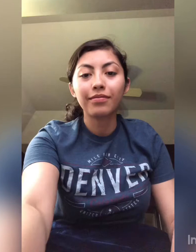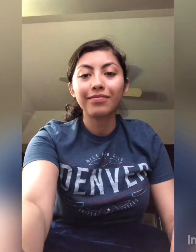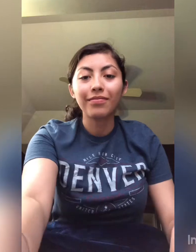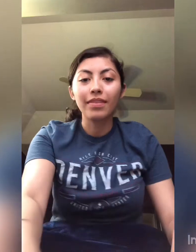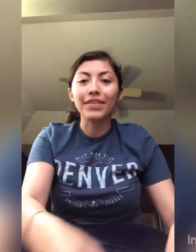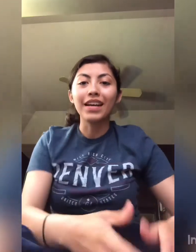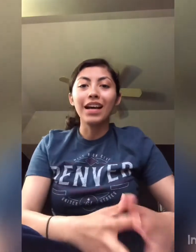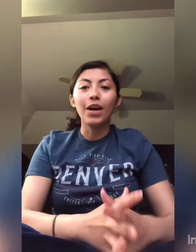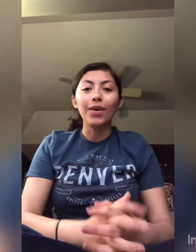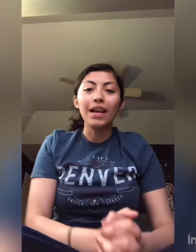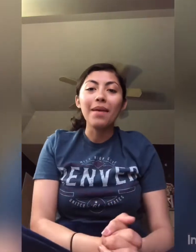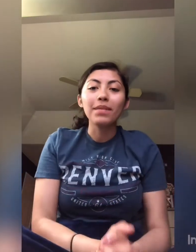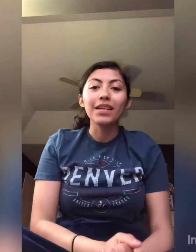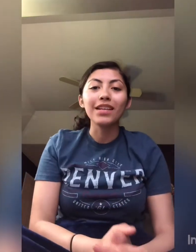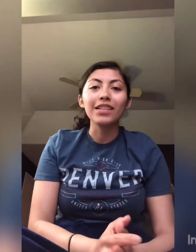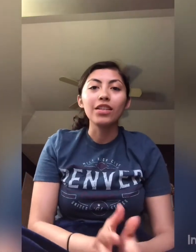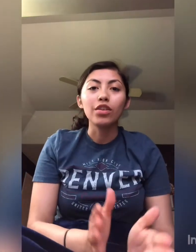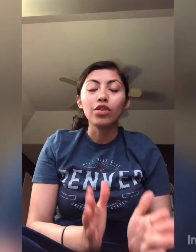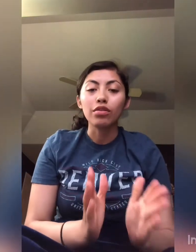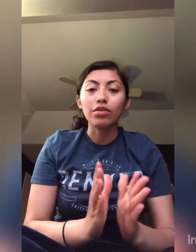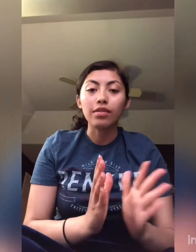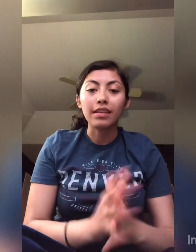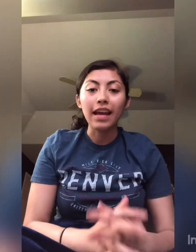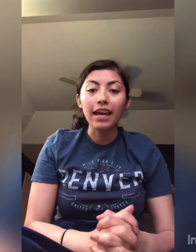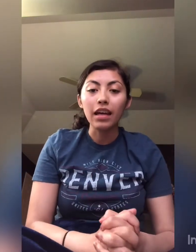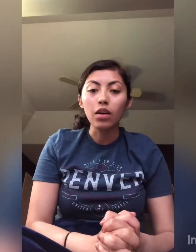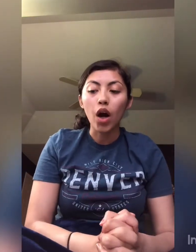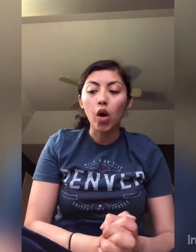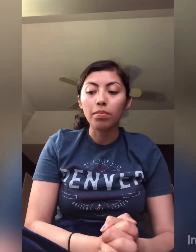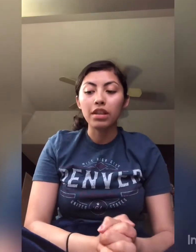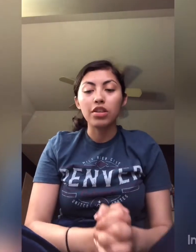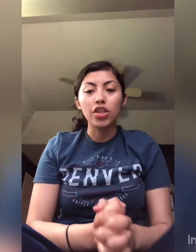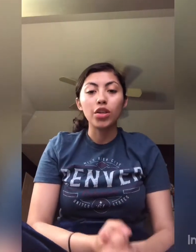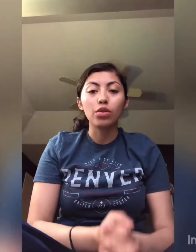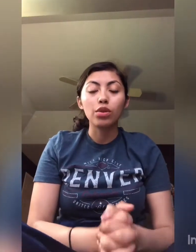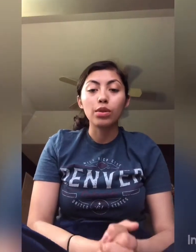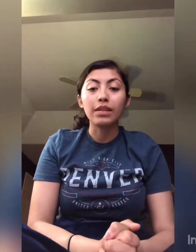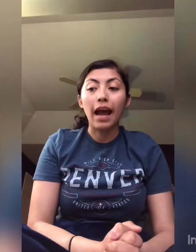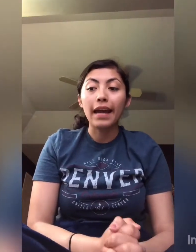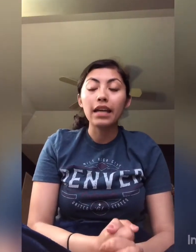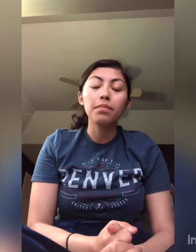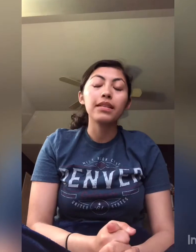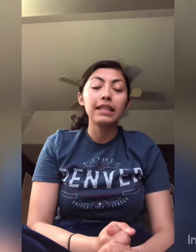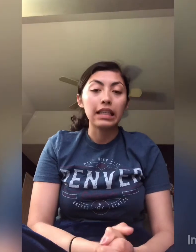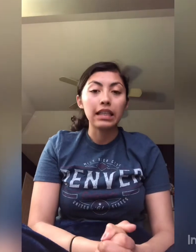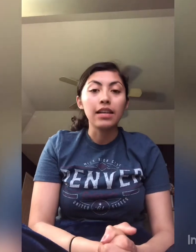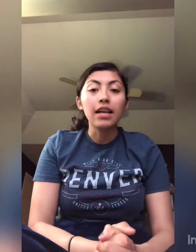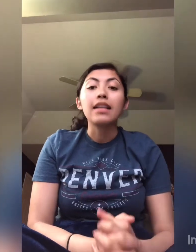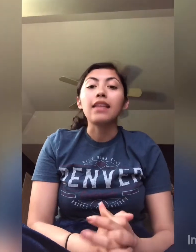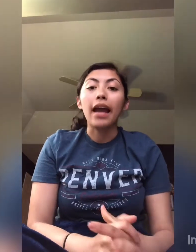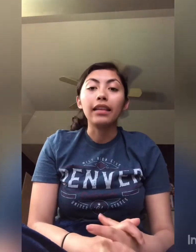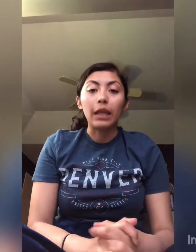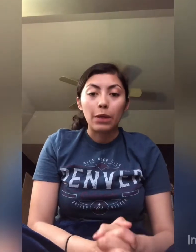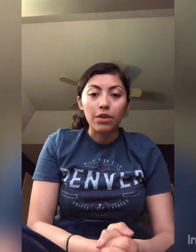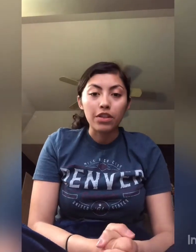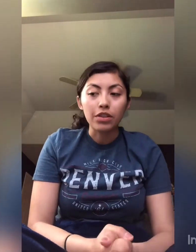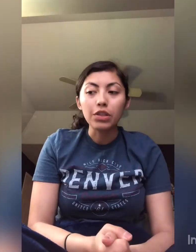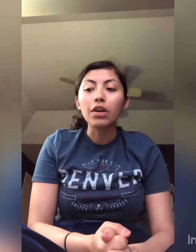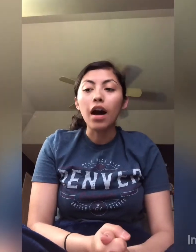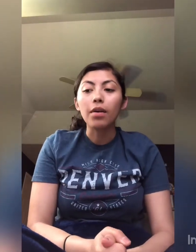Hola amigas. So today I'll be teaching you the ABC sign language. You know how we